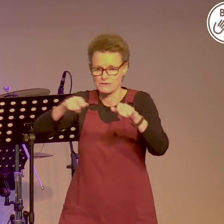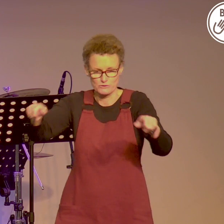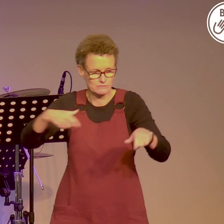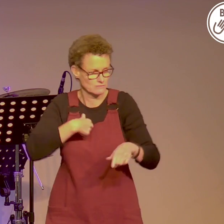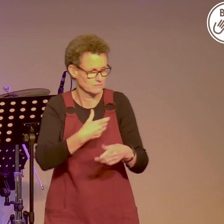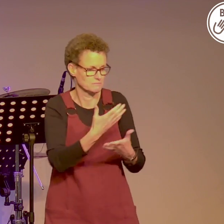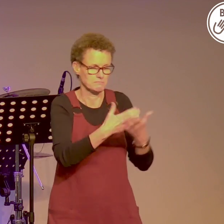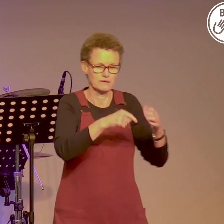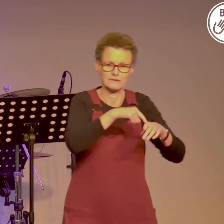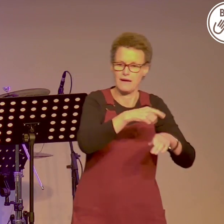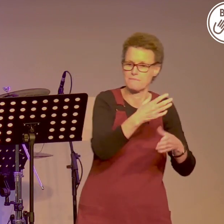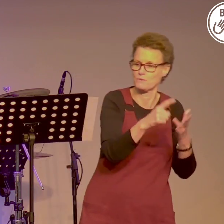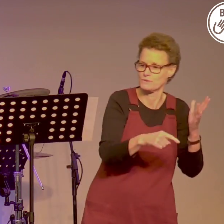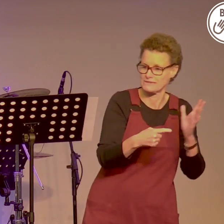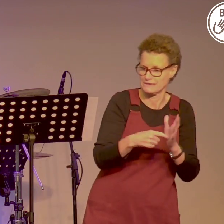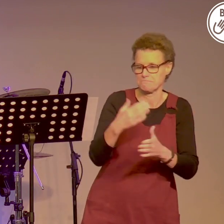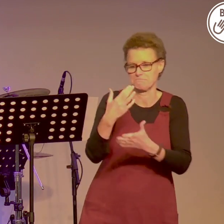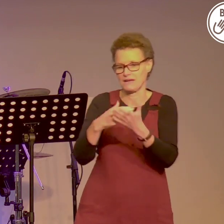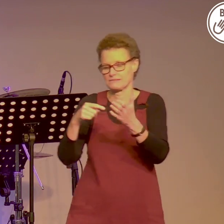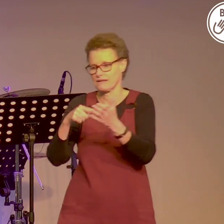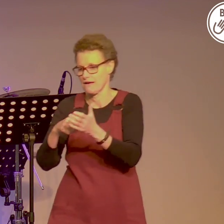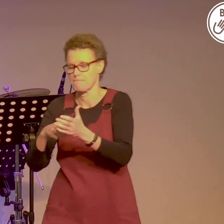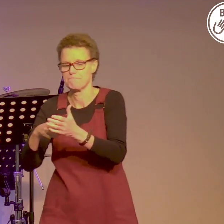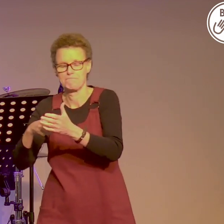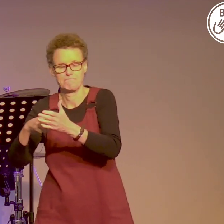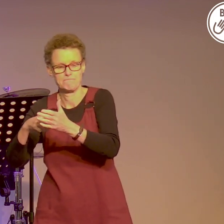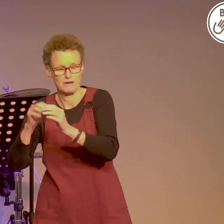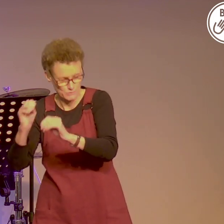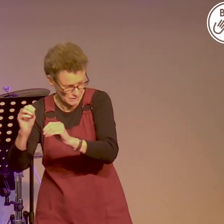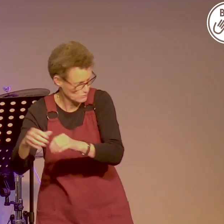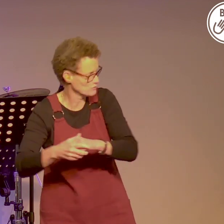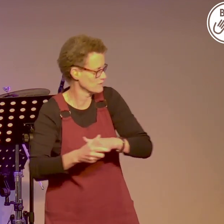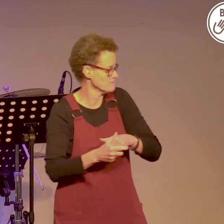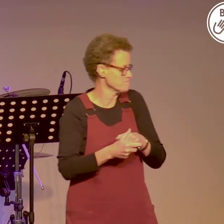unit with deaf mental health patients. I was part-time